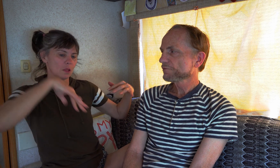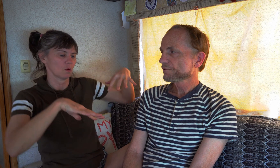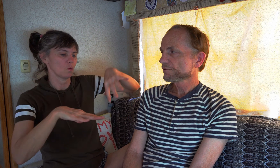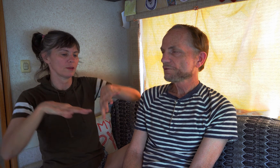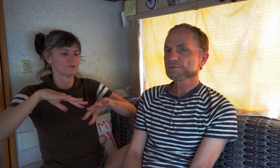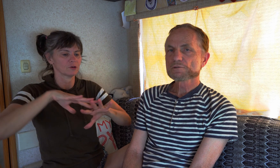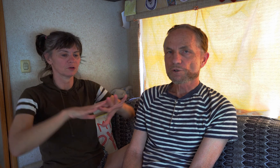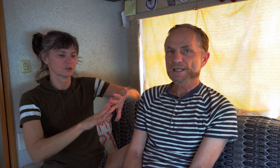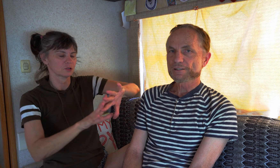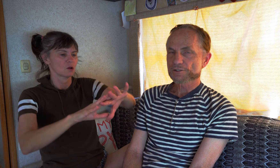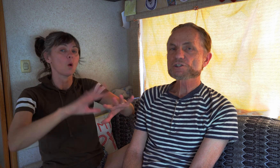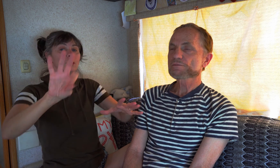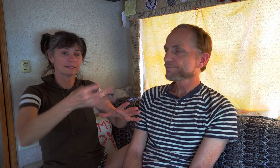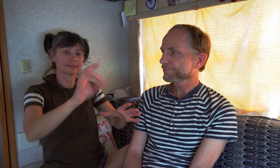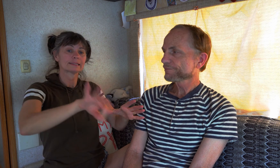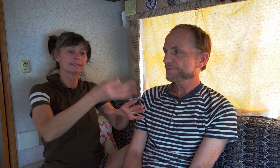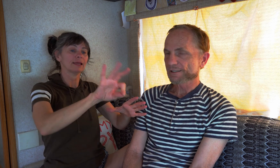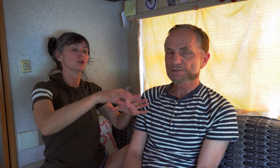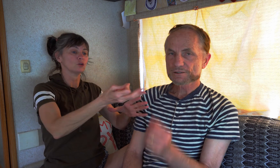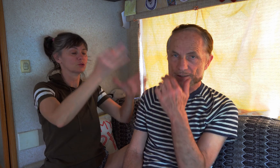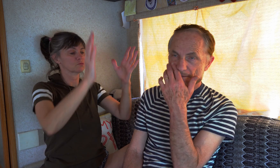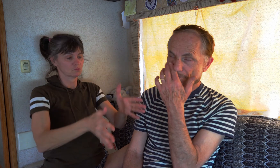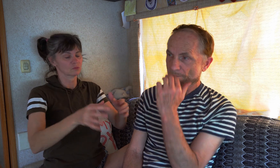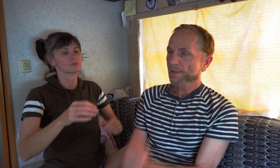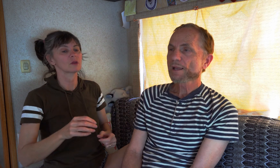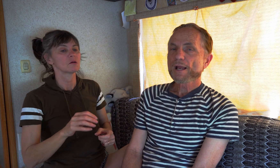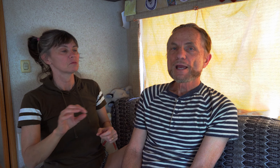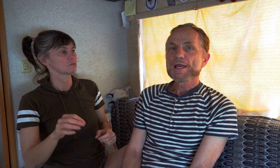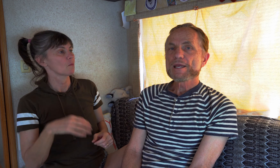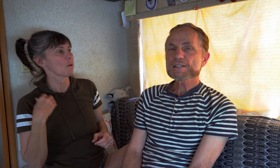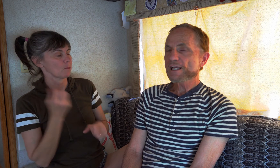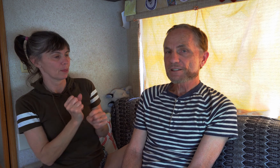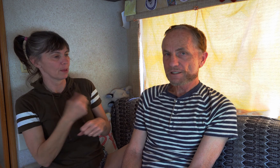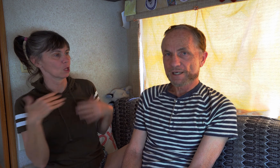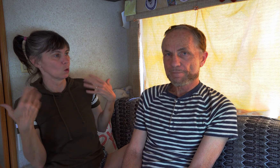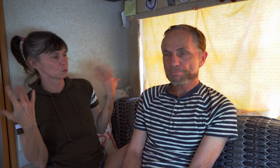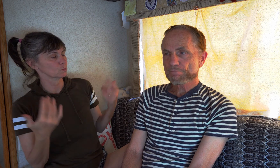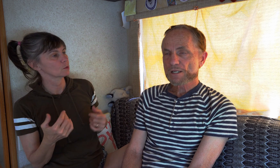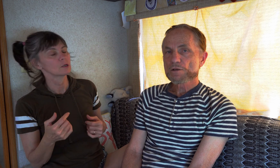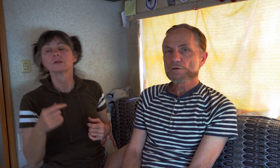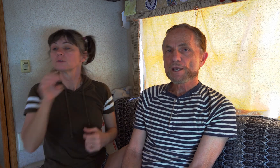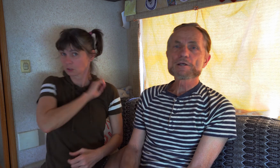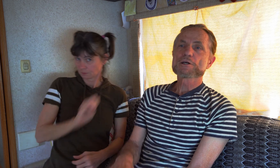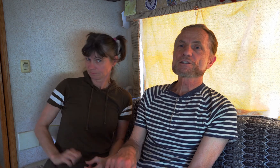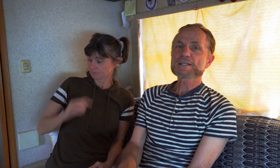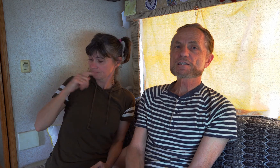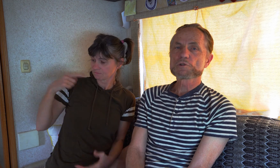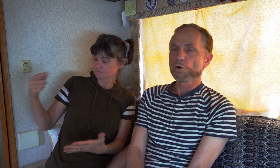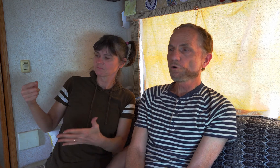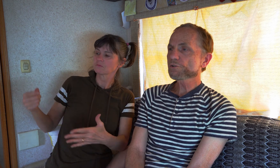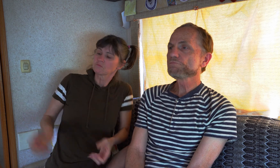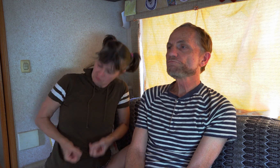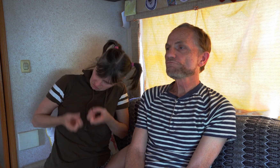be like weavers. Or tailors. Tailors. Yes. He said to them, "Here, take